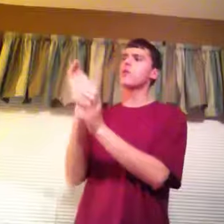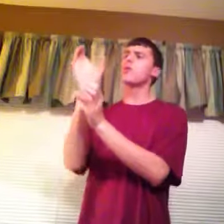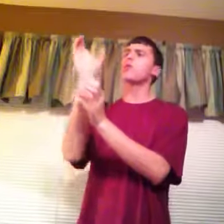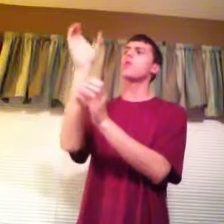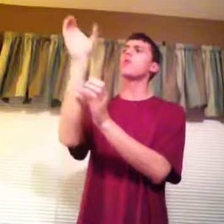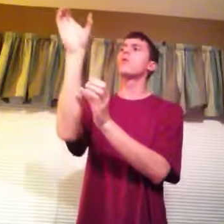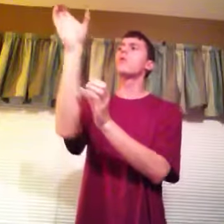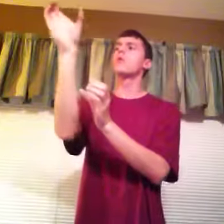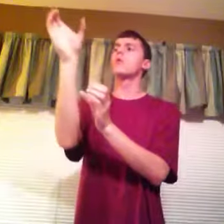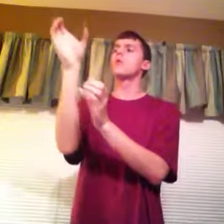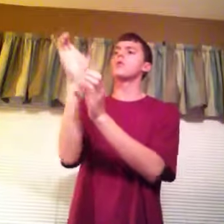Yeah.